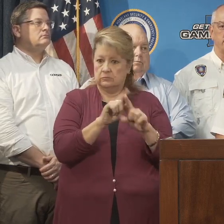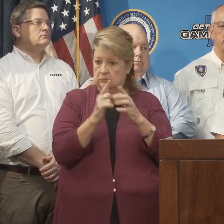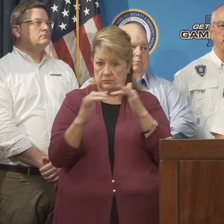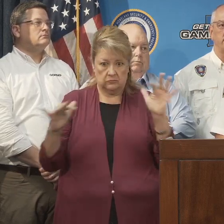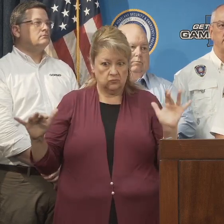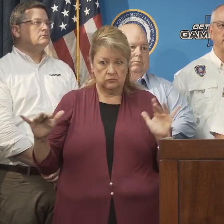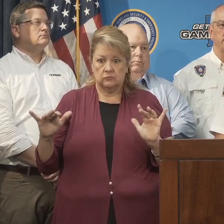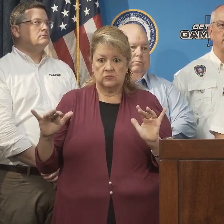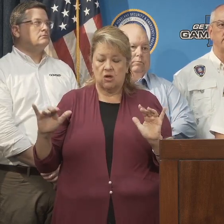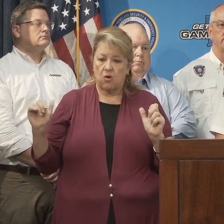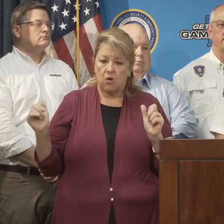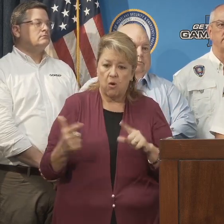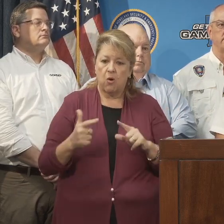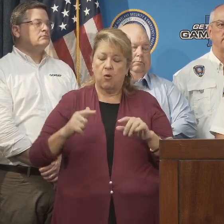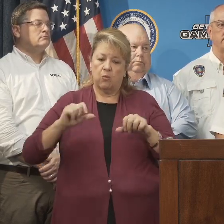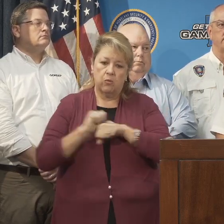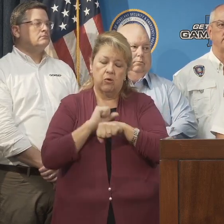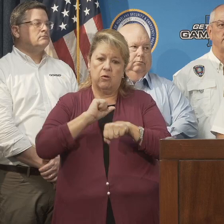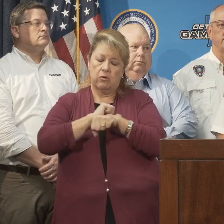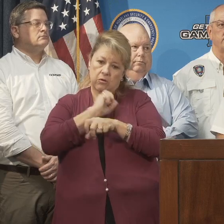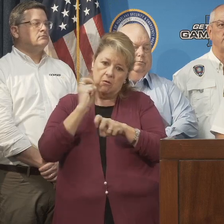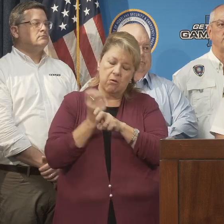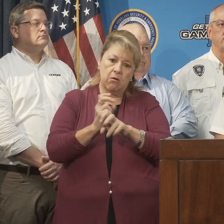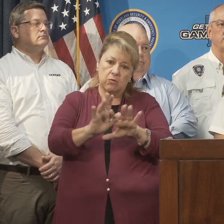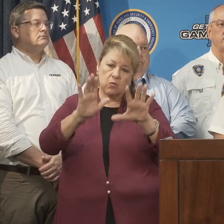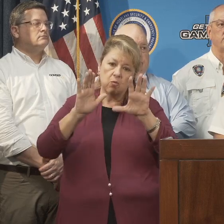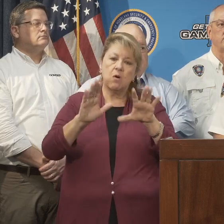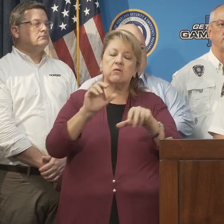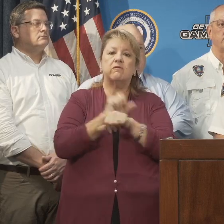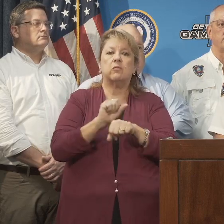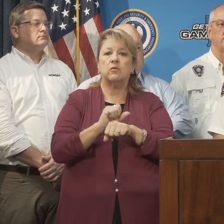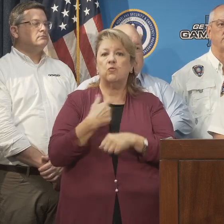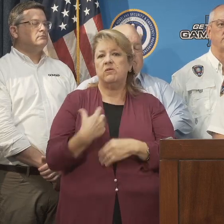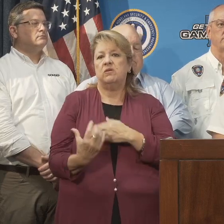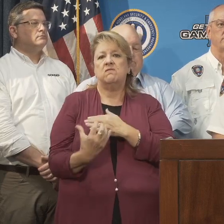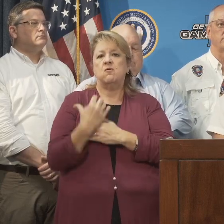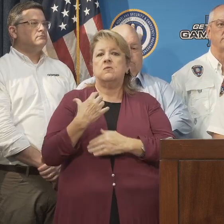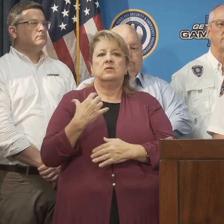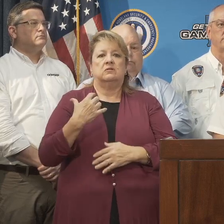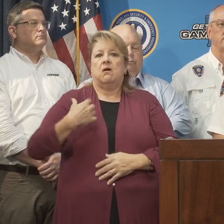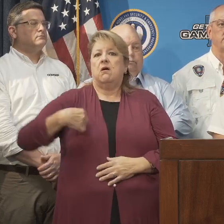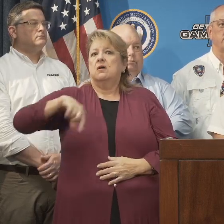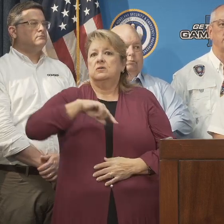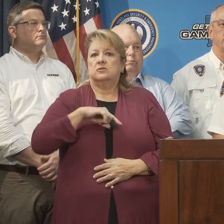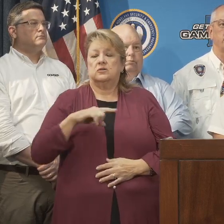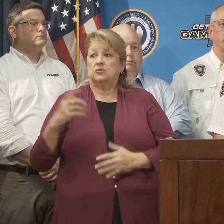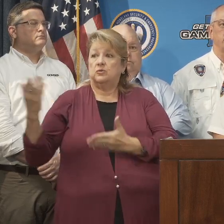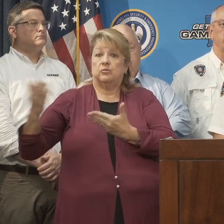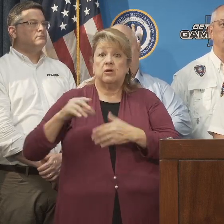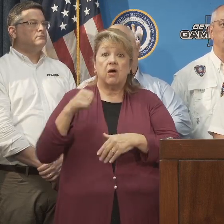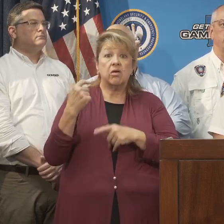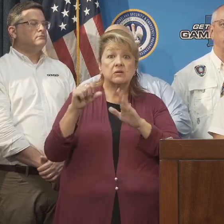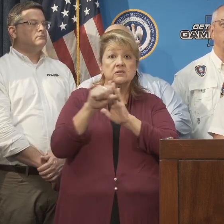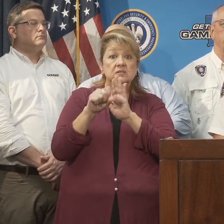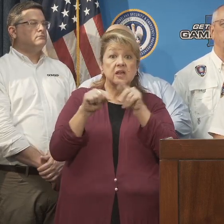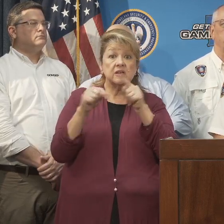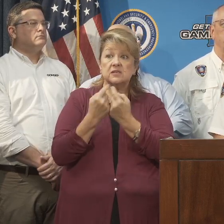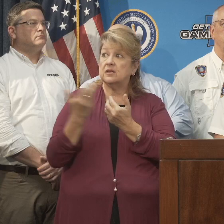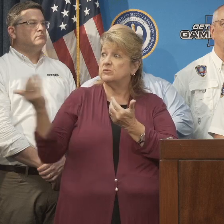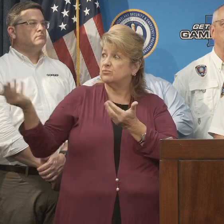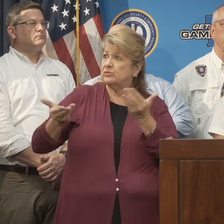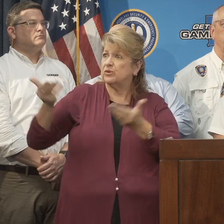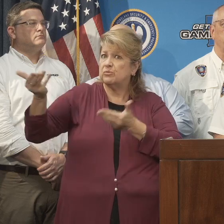wonderful job, and we've been forced to bring teams from out of state from our